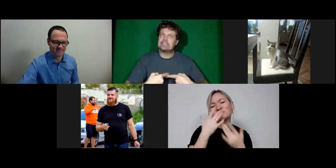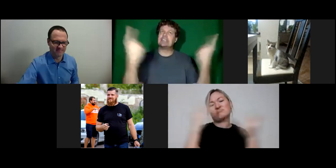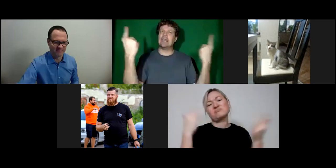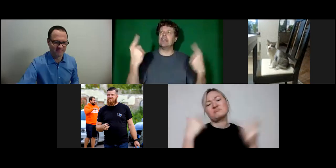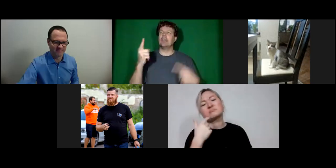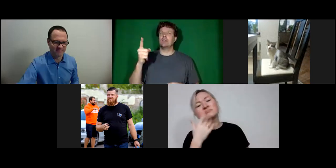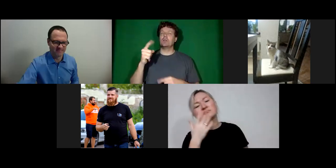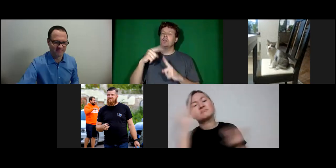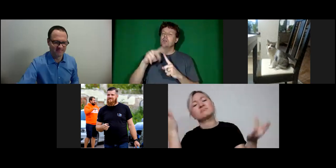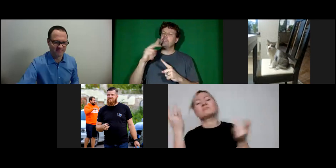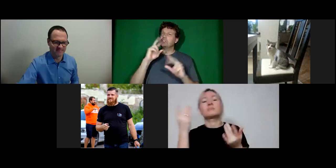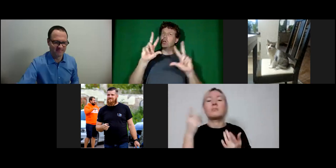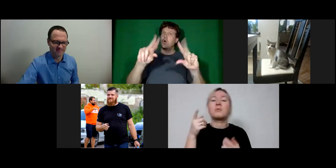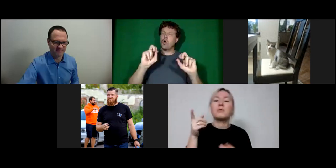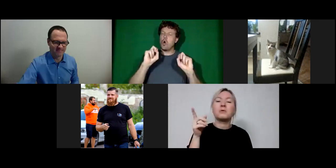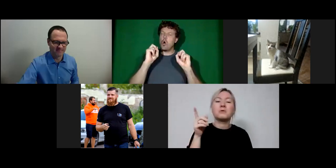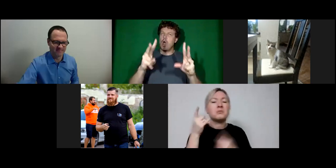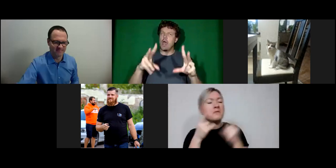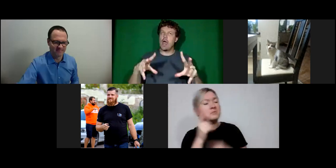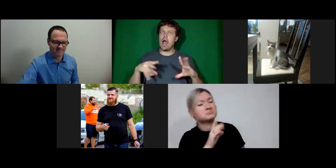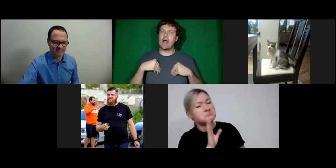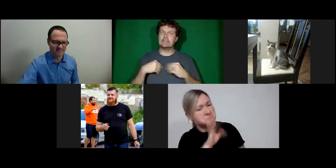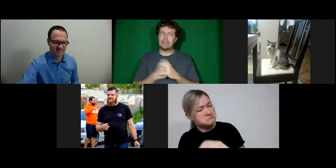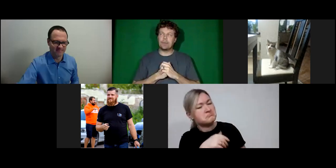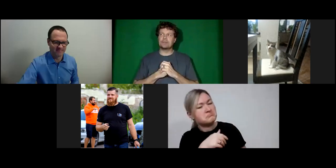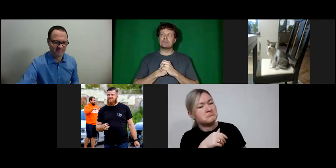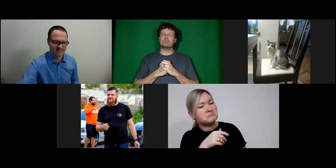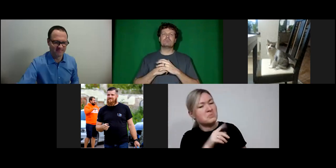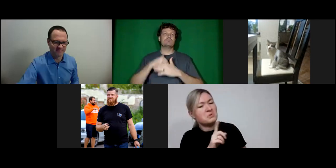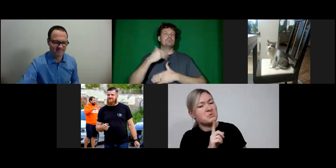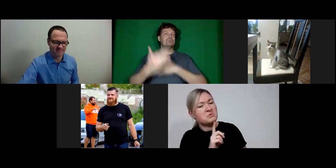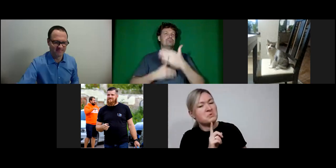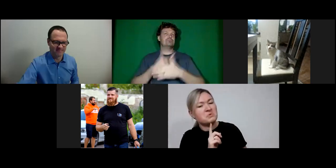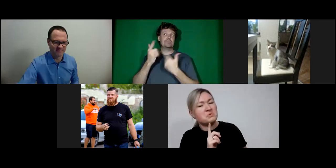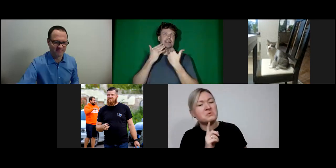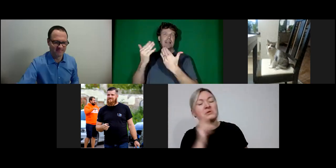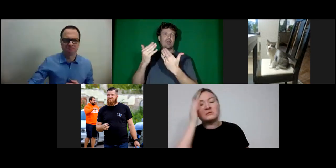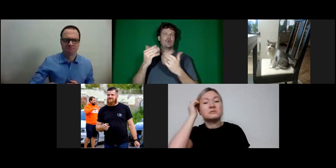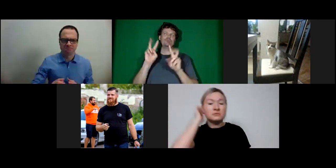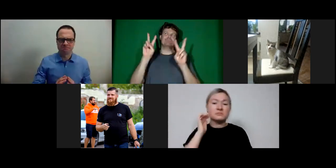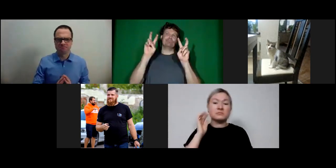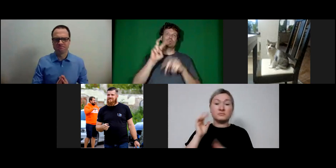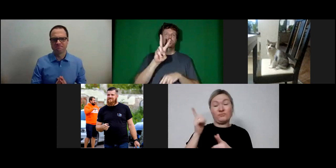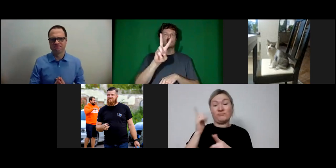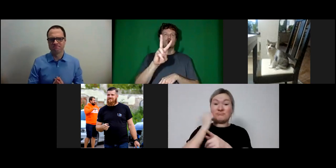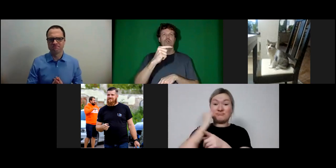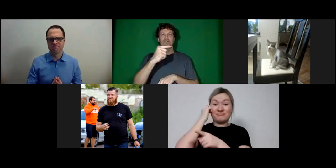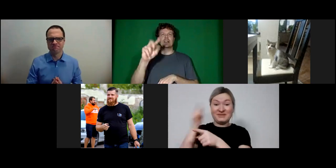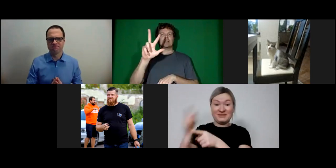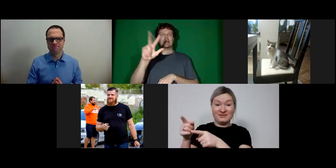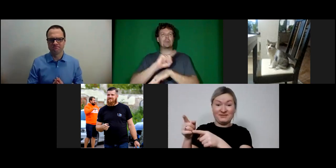So I asked the TV station, give me more opportunities outside of this dance competition, please, to demonstrate what deaf people can